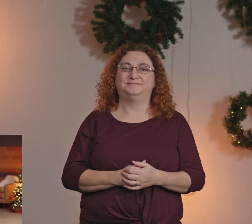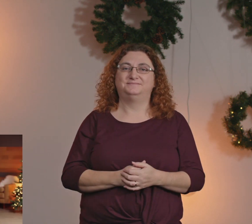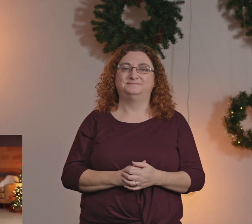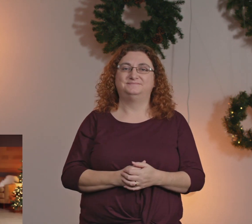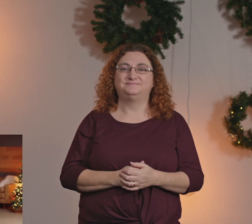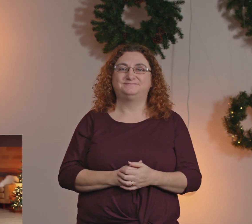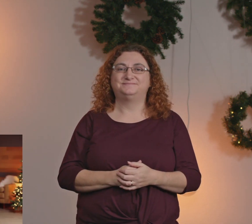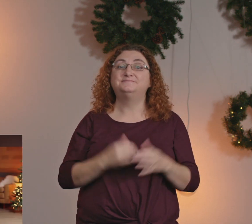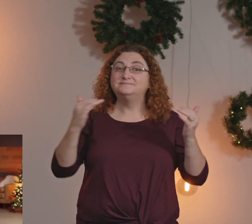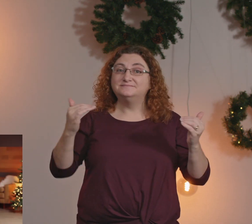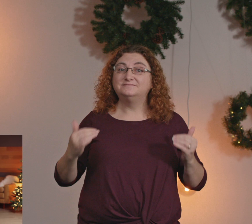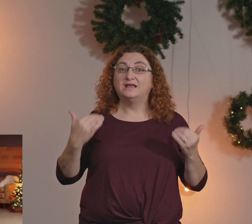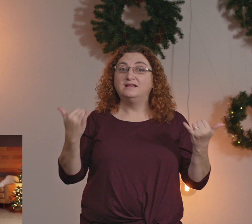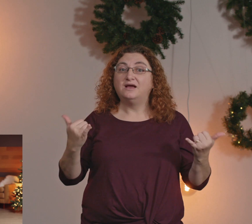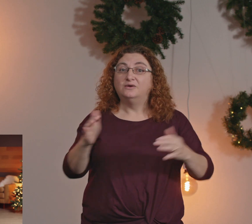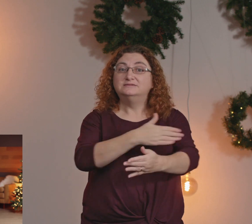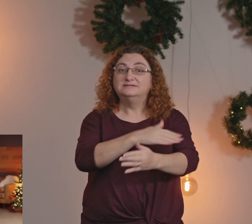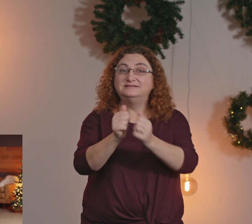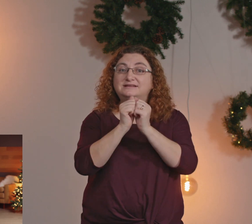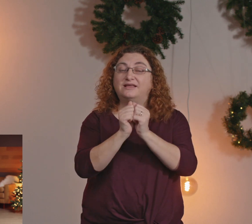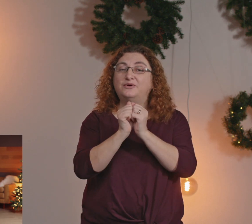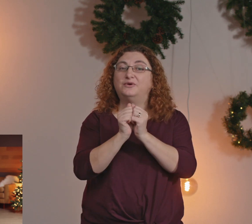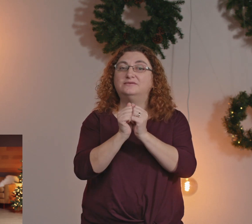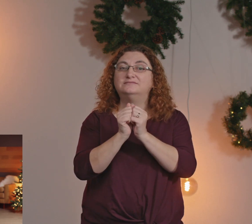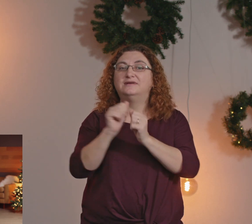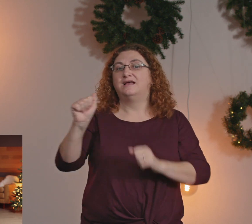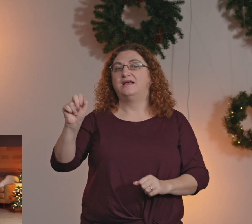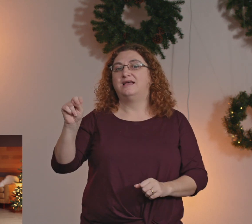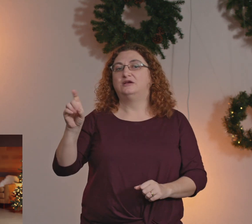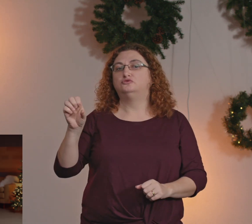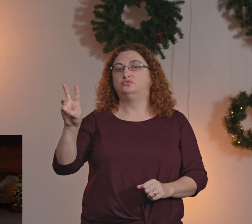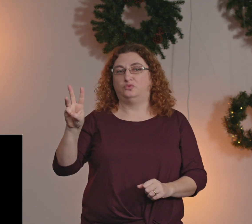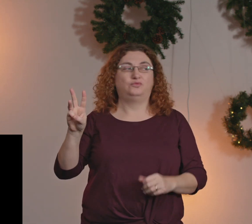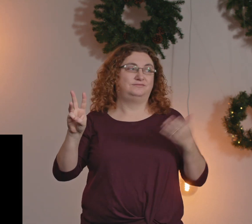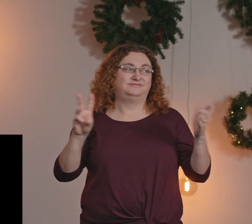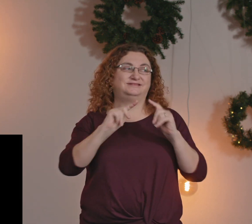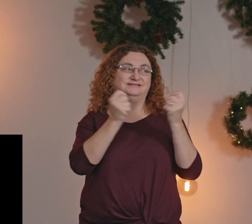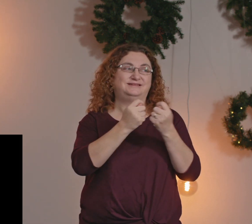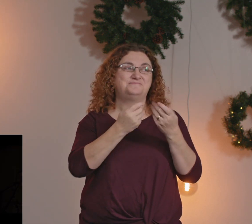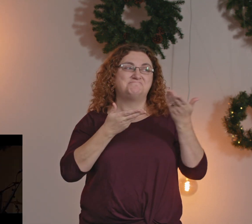We want to sing together today, so let's join Andrew and the team as we worship our Savior through song.